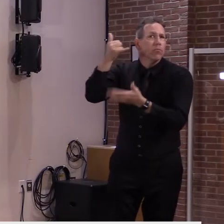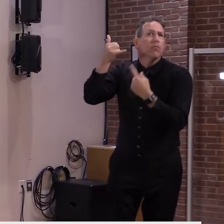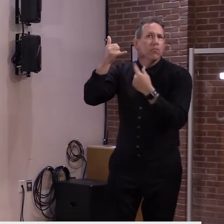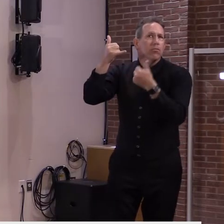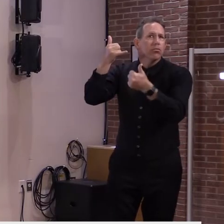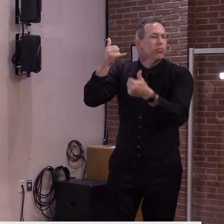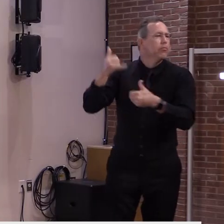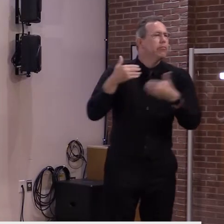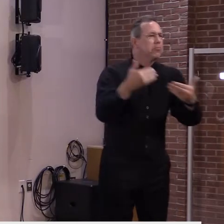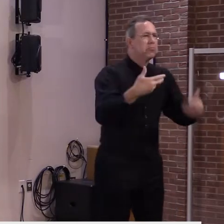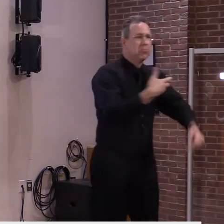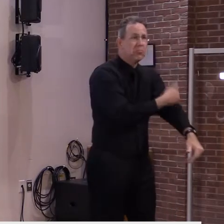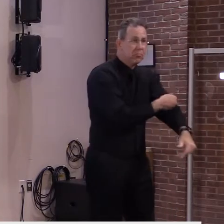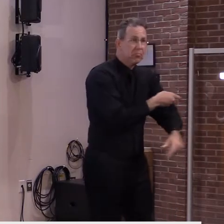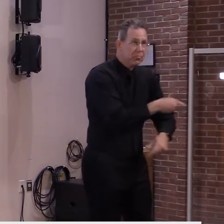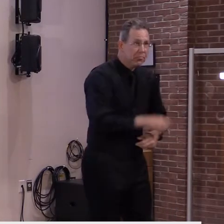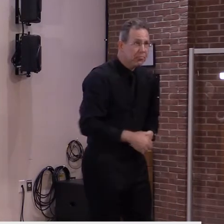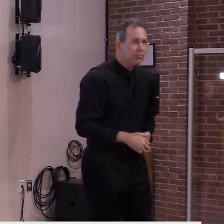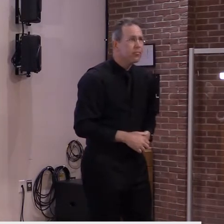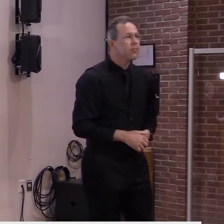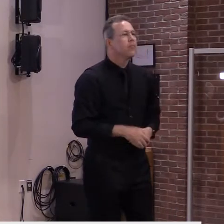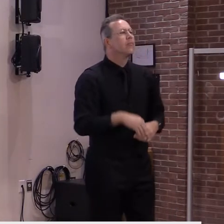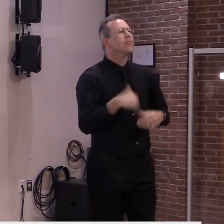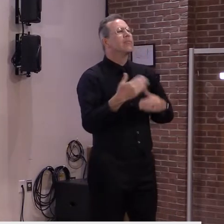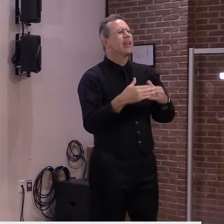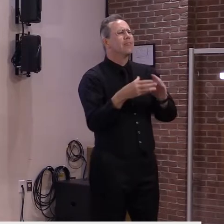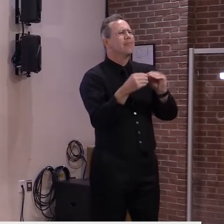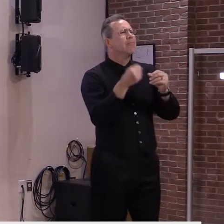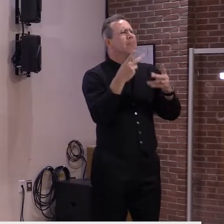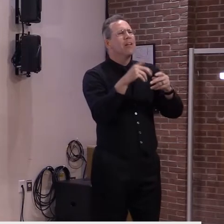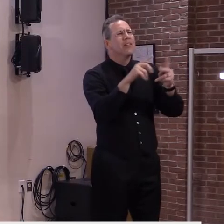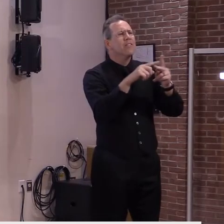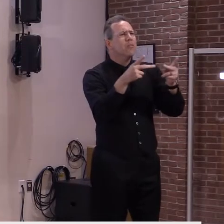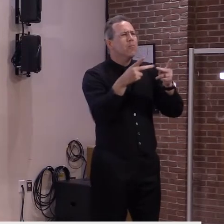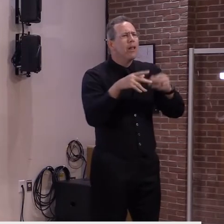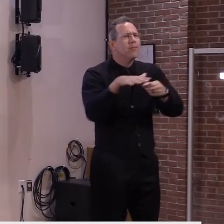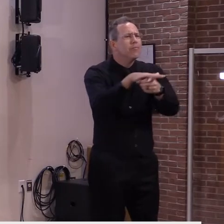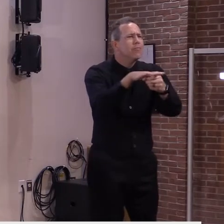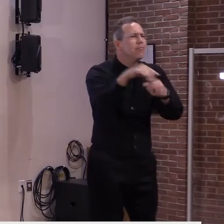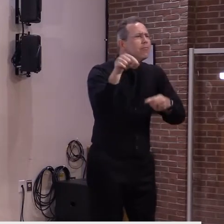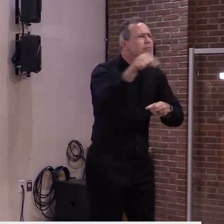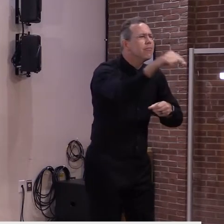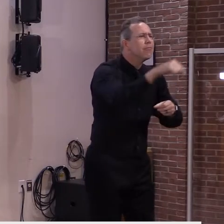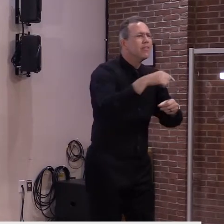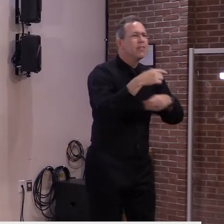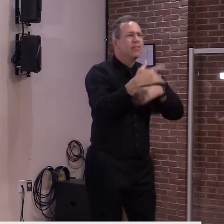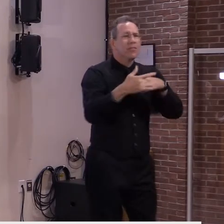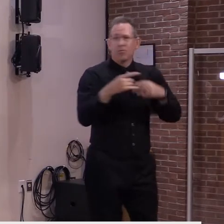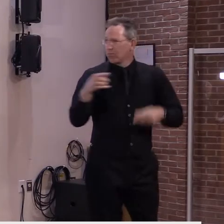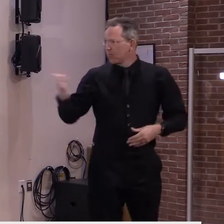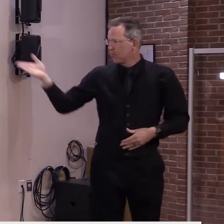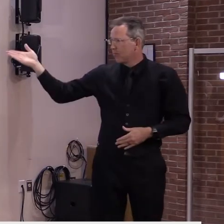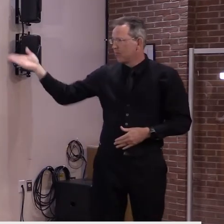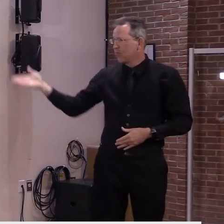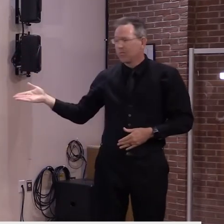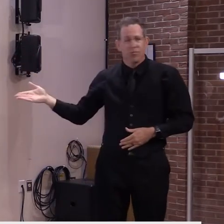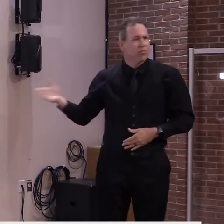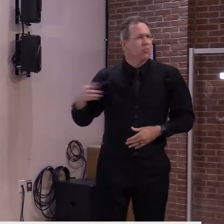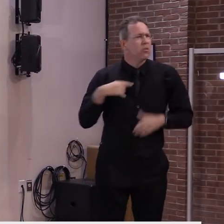Let's move on to the convenient opportunities to get vaccinated this week. If we can go to the first slide, you can see the